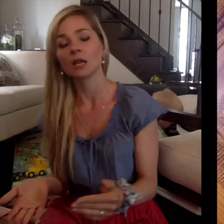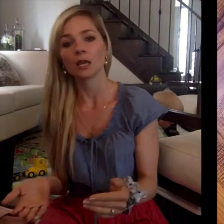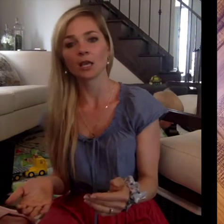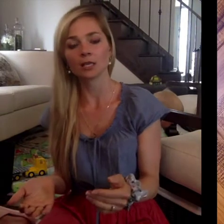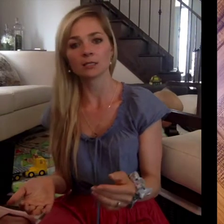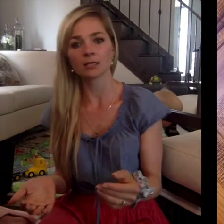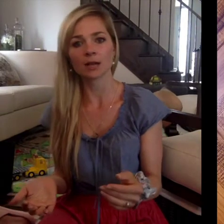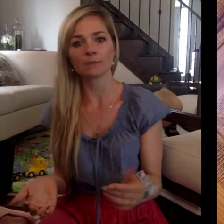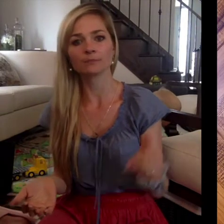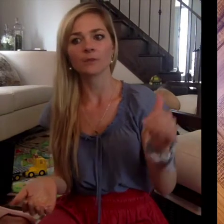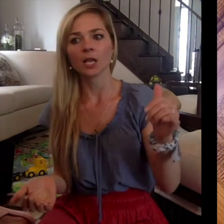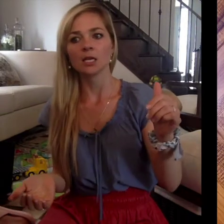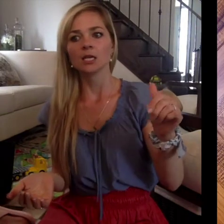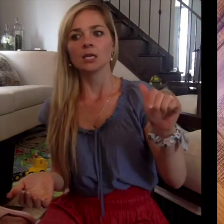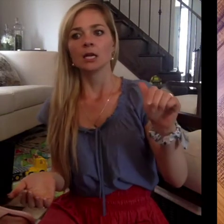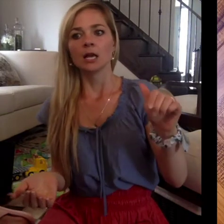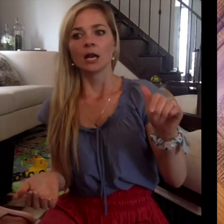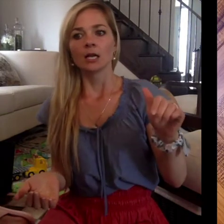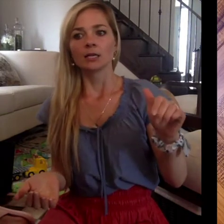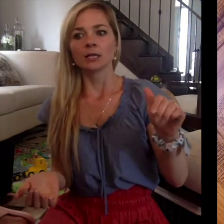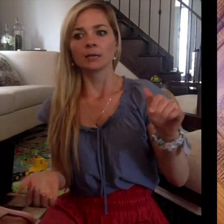repeats. It's